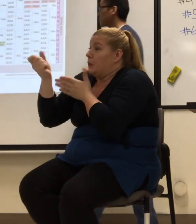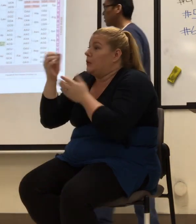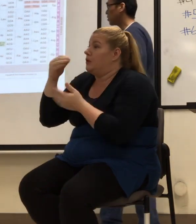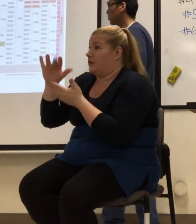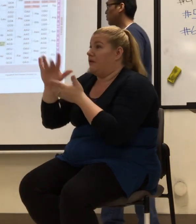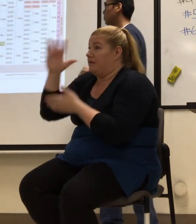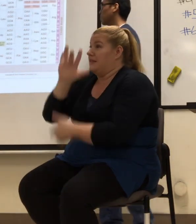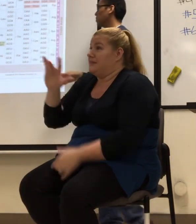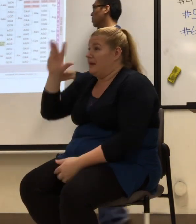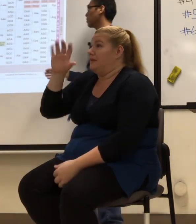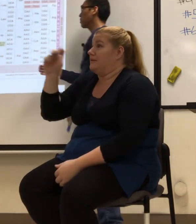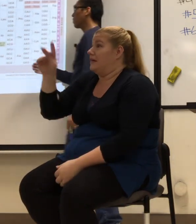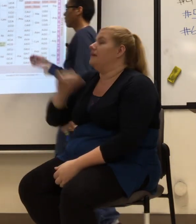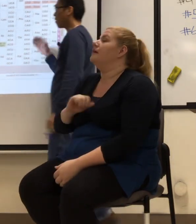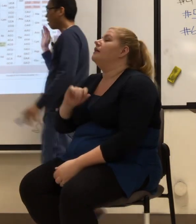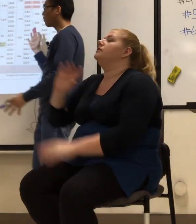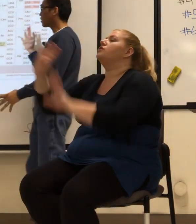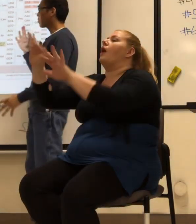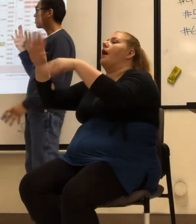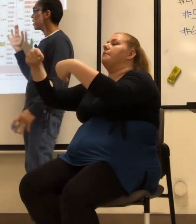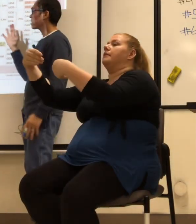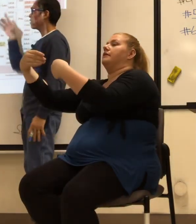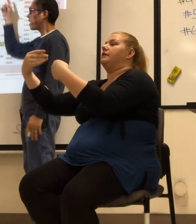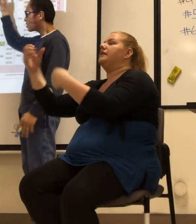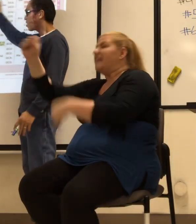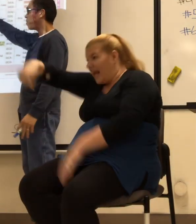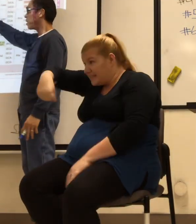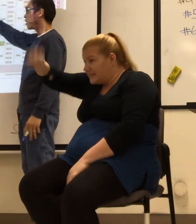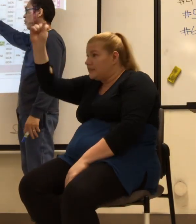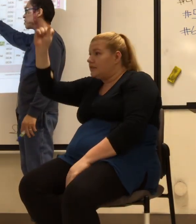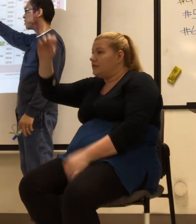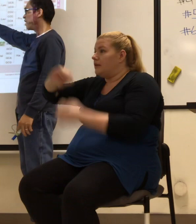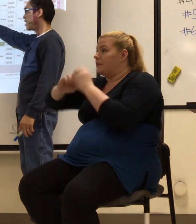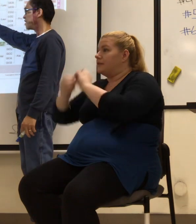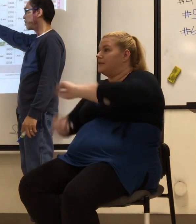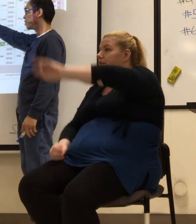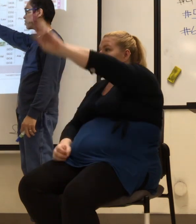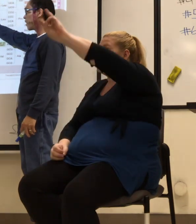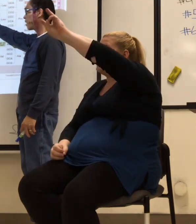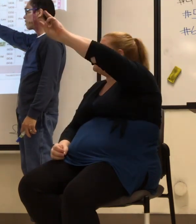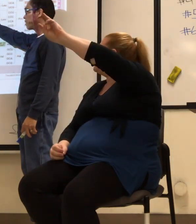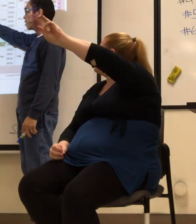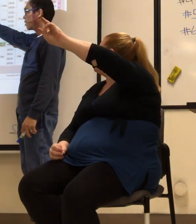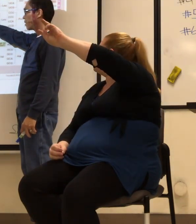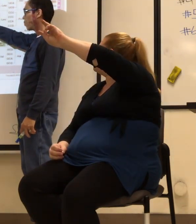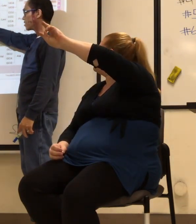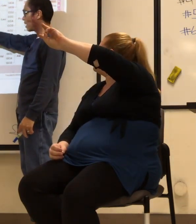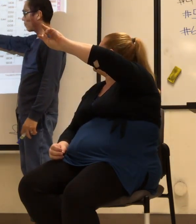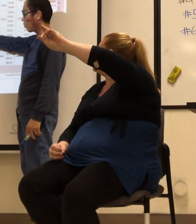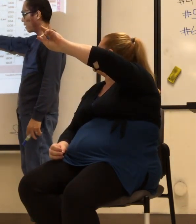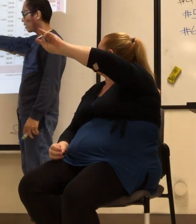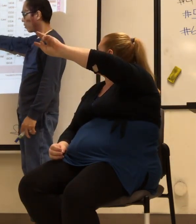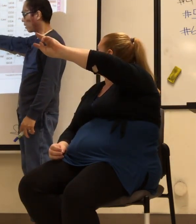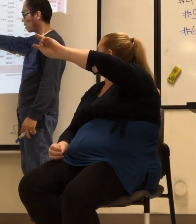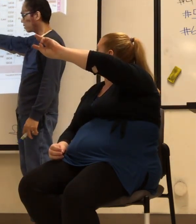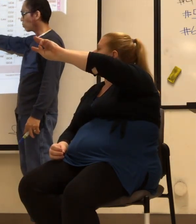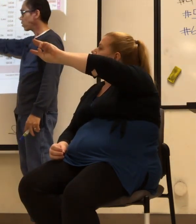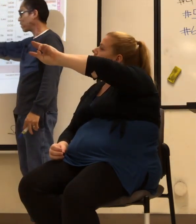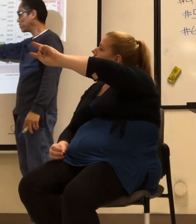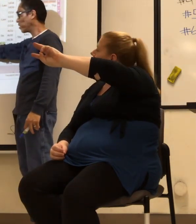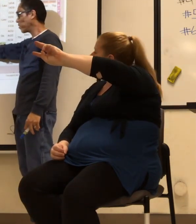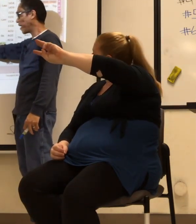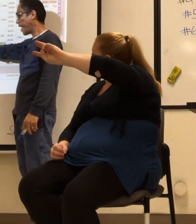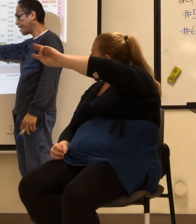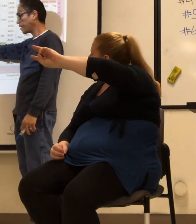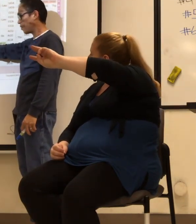And I'm asking you, all for number 6, if that's coding, what's the DNA template strand? Then what's the mRNA codon? Then